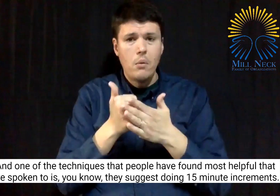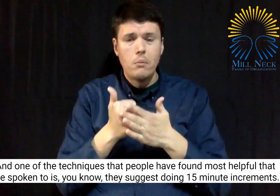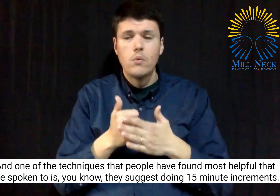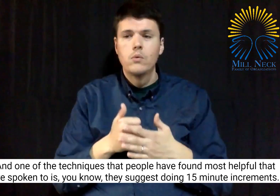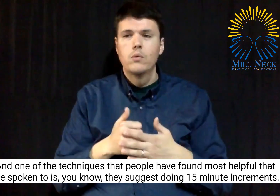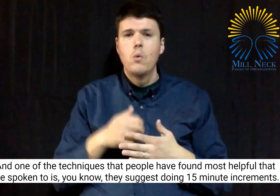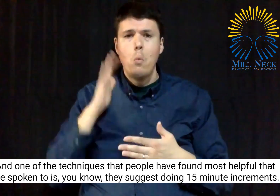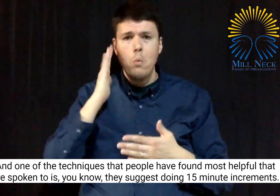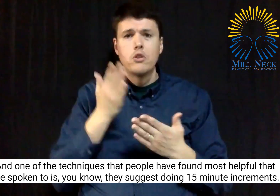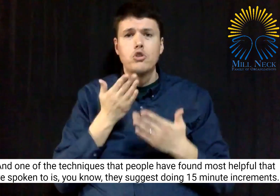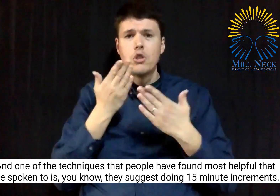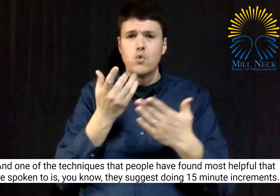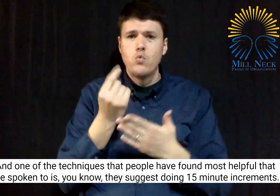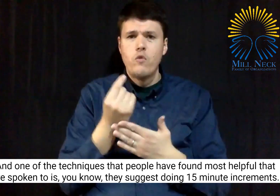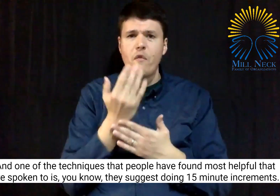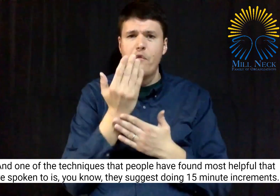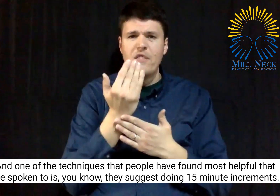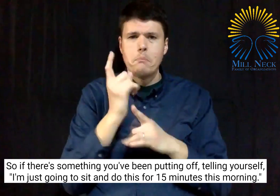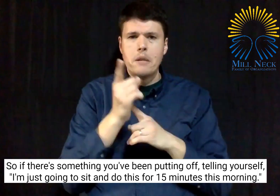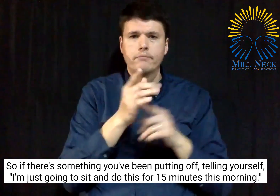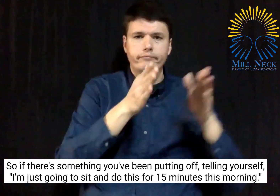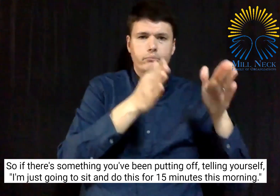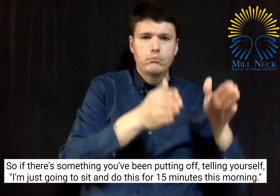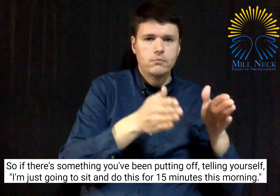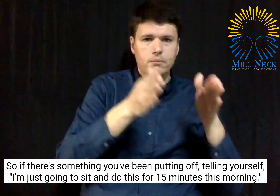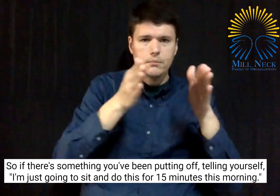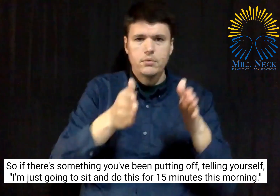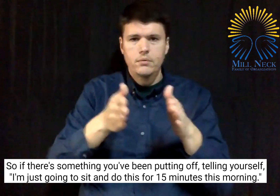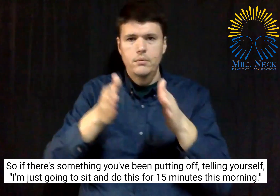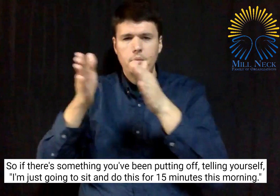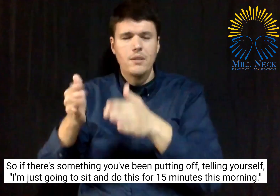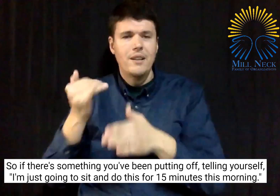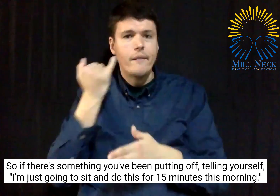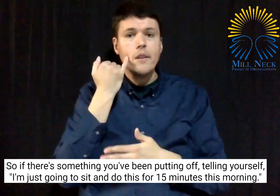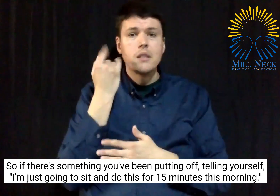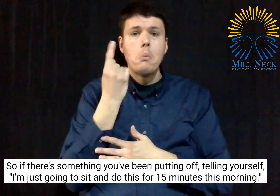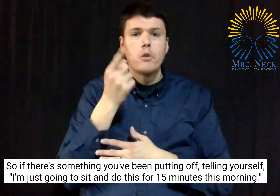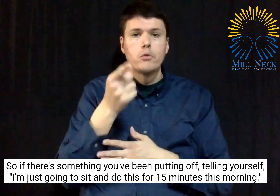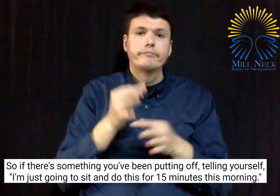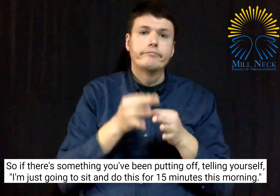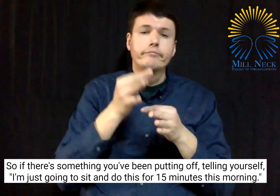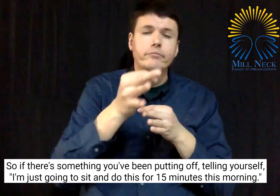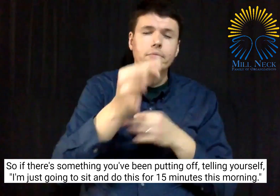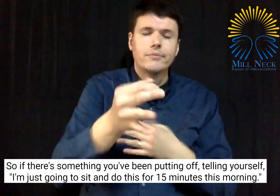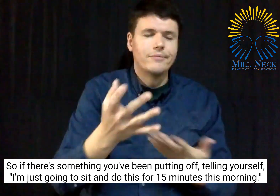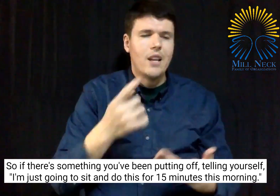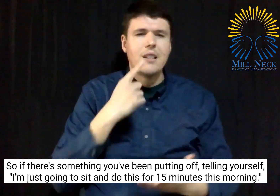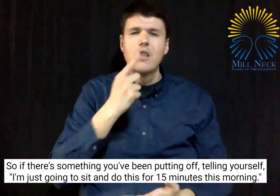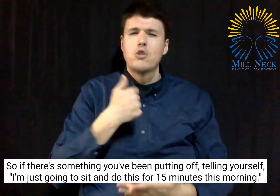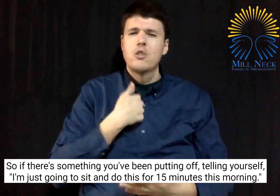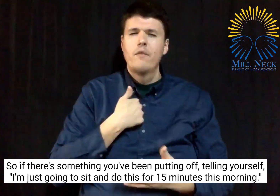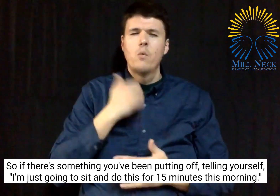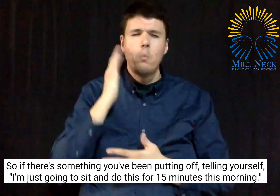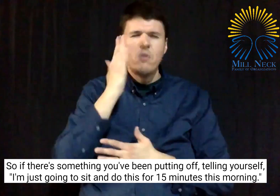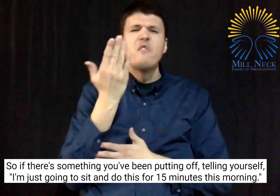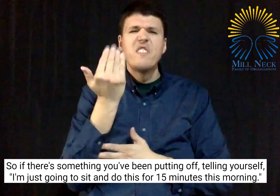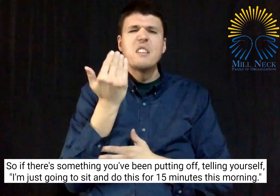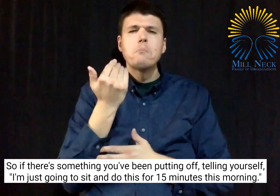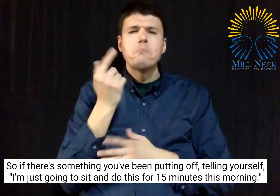suggest doing 15-minute increments. So if there's something you've been putting off, telling yourself, I'm just going to sit and do this for 15 minutes this morning.